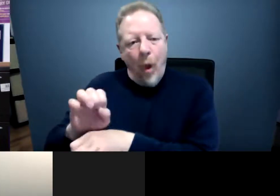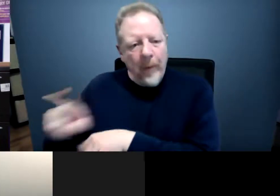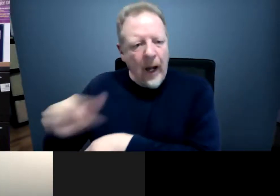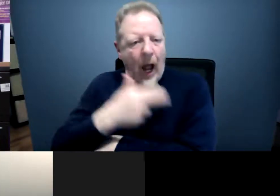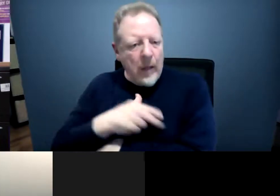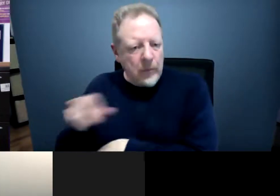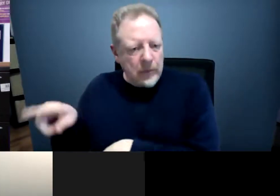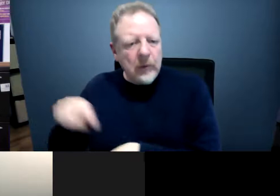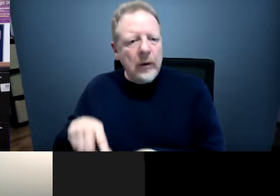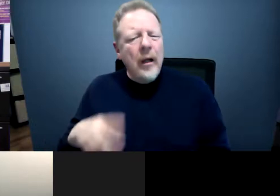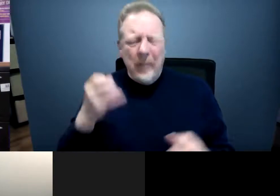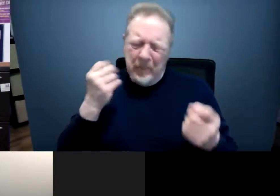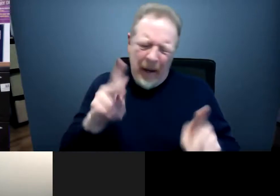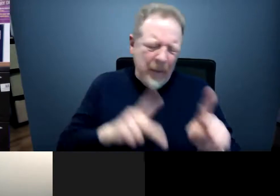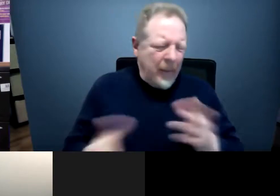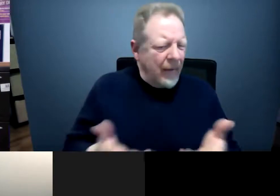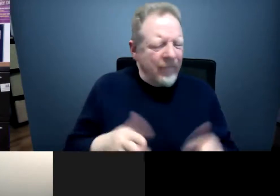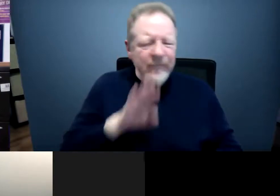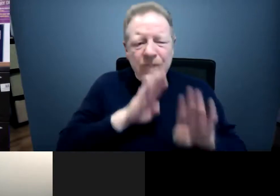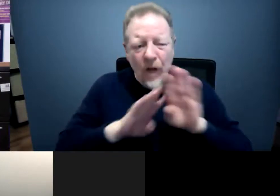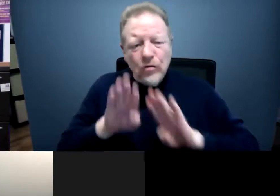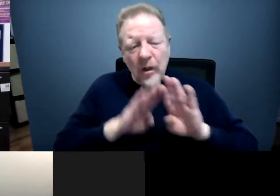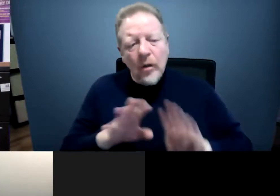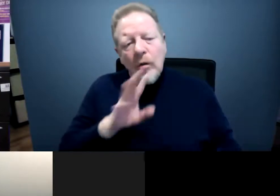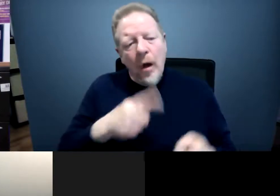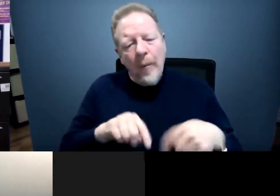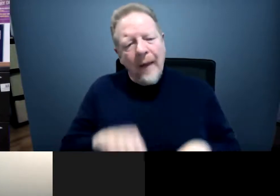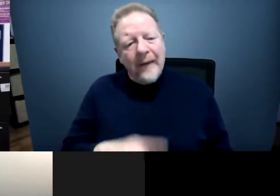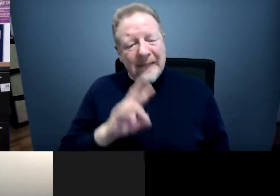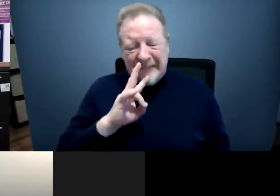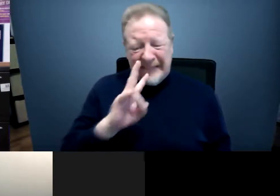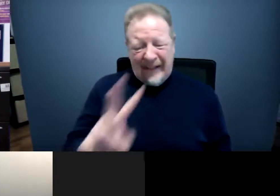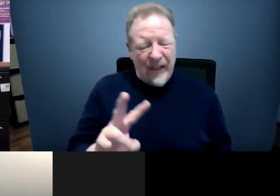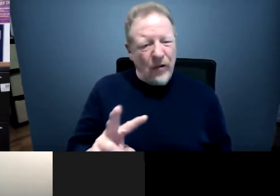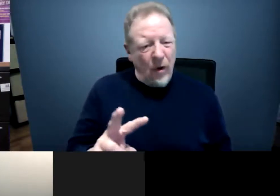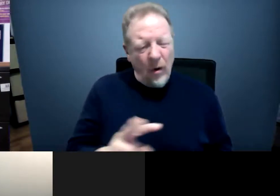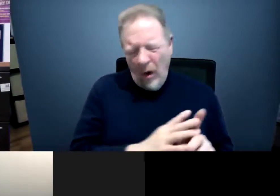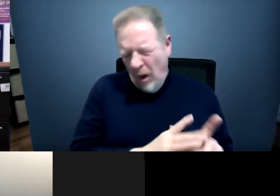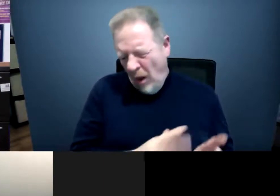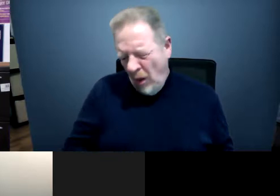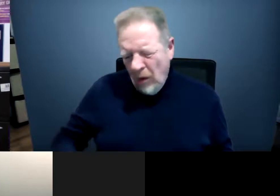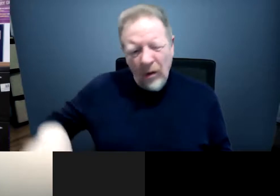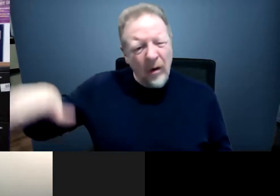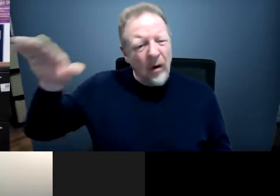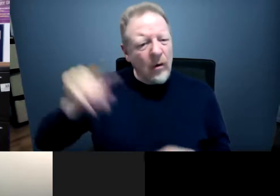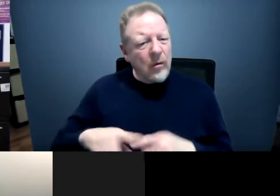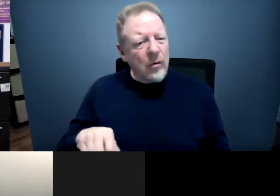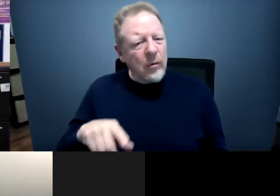feeling frustrated, talking about 6, 7-year-olds all the way through Right. 18 who Right. want to use